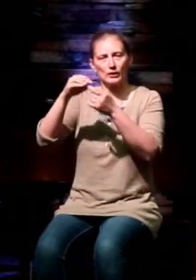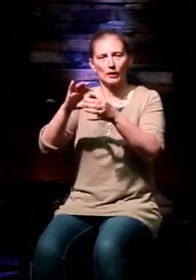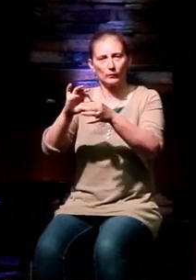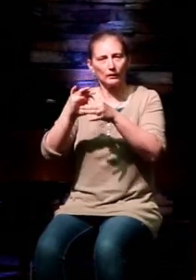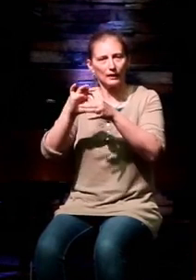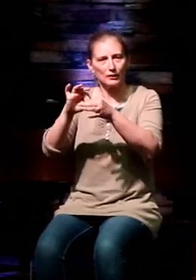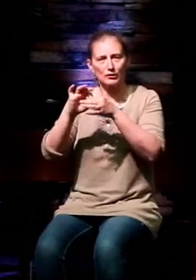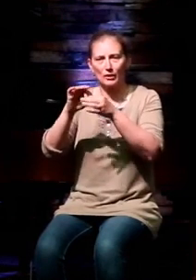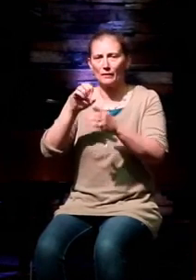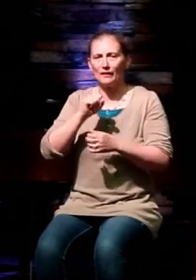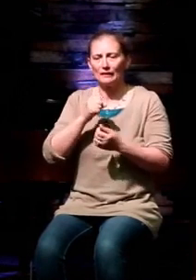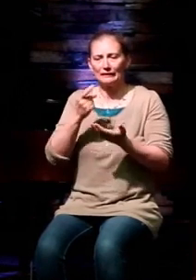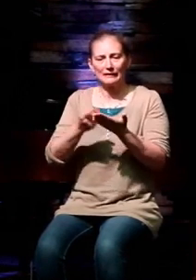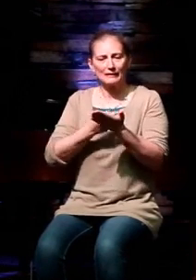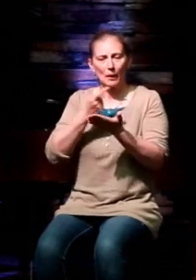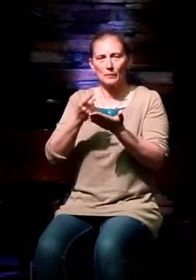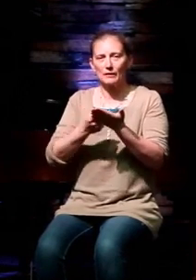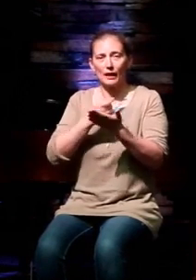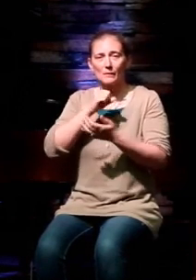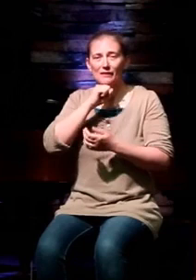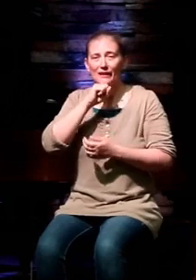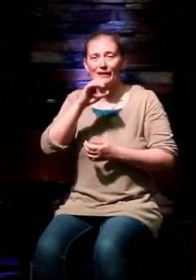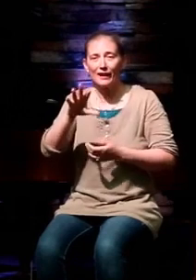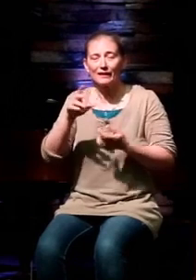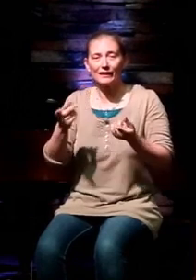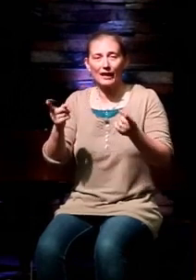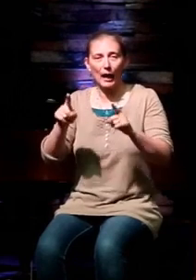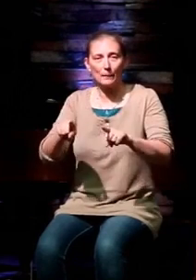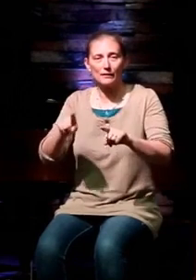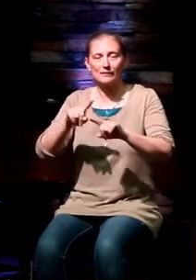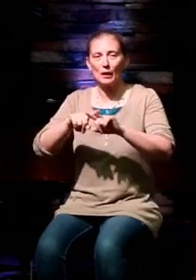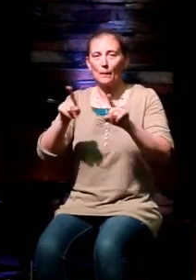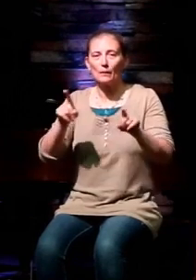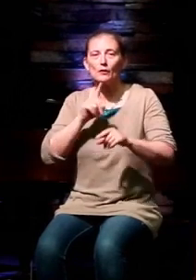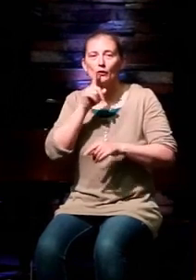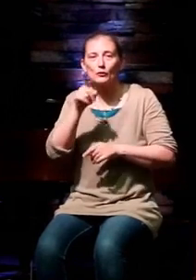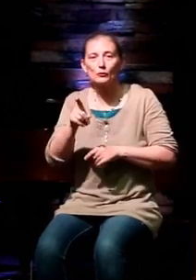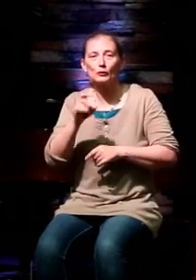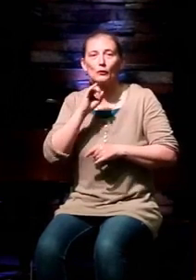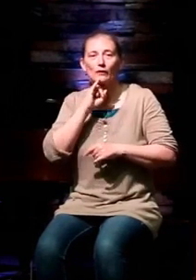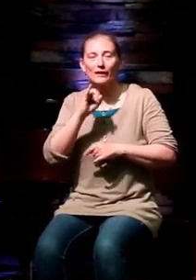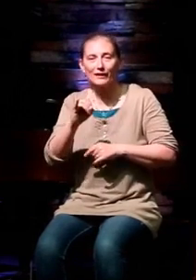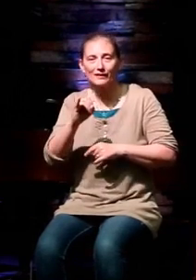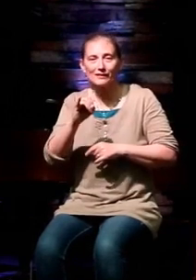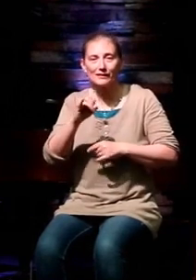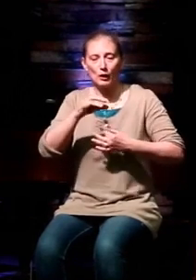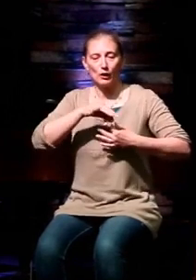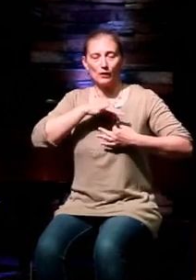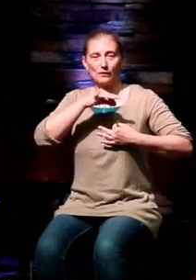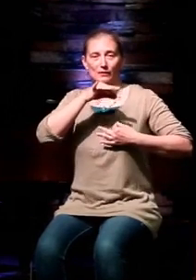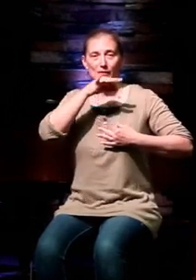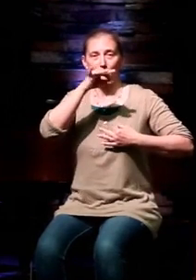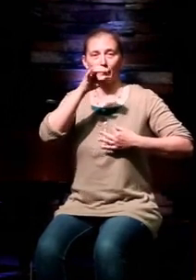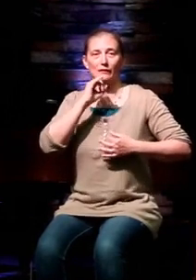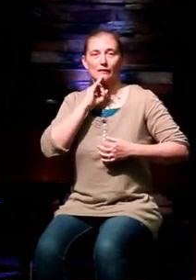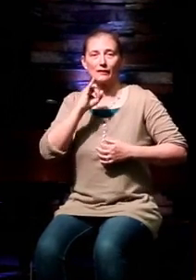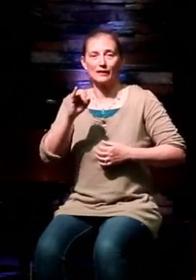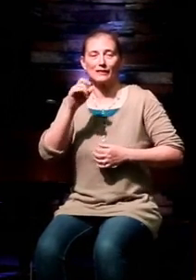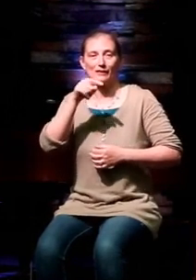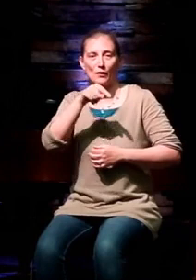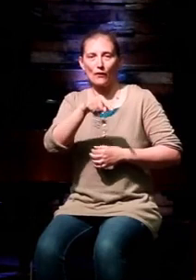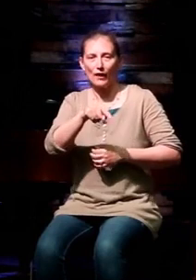whole truth is, all along, the Holy Spirit is right there. And I believe Paul, through the Scripture, is only trying to remind us, because he